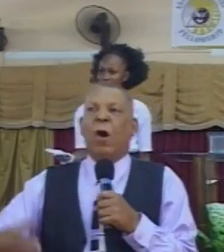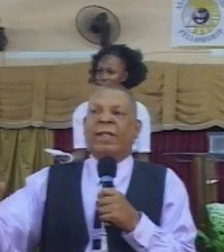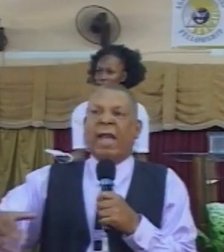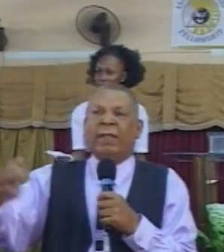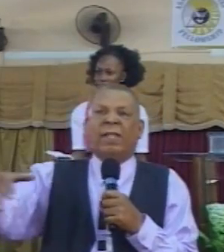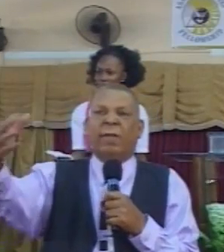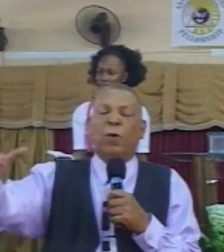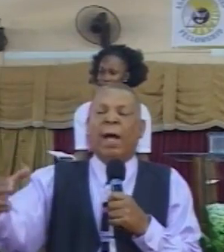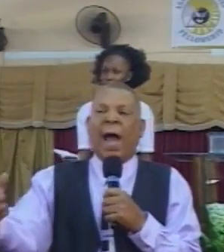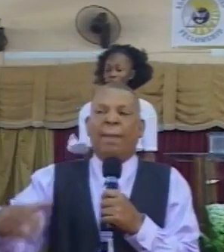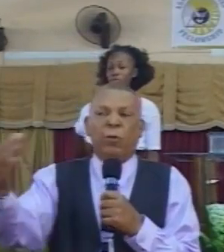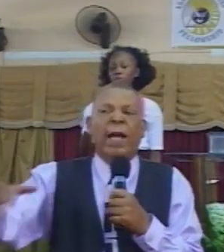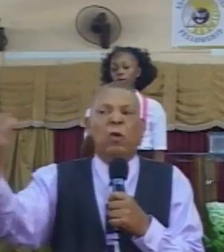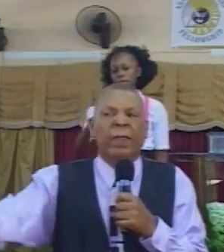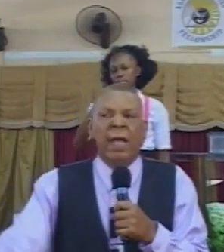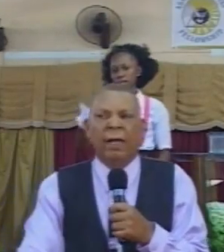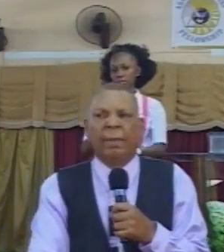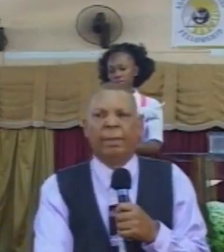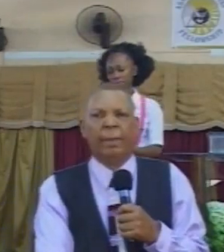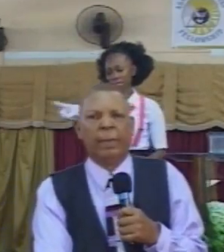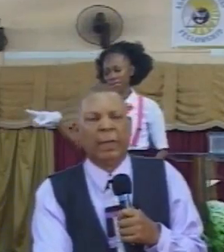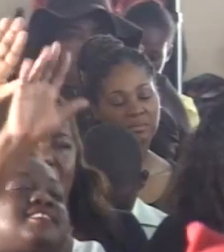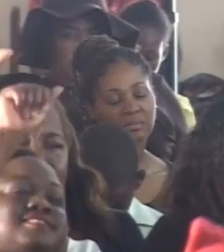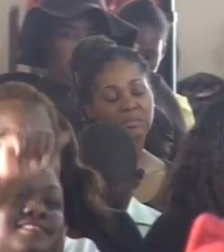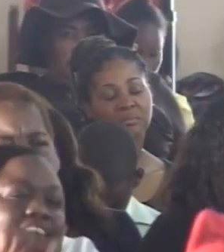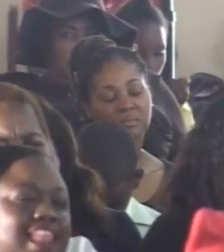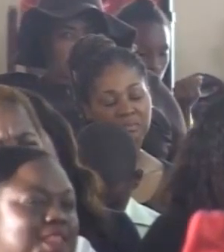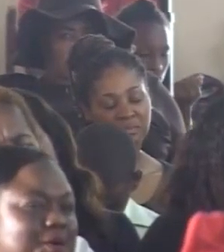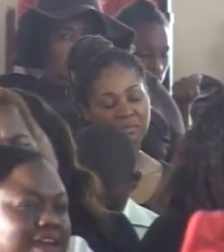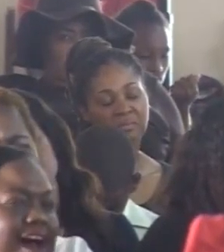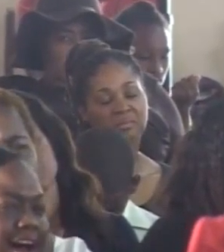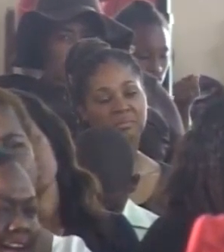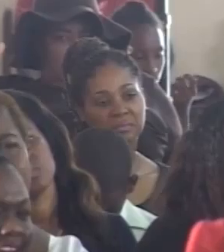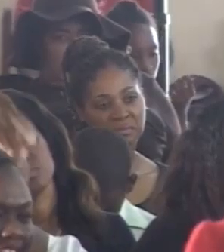Even though he's saying to some of you, I am doing a new thing.